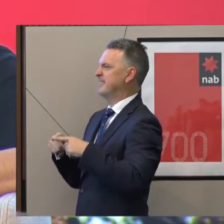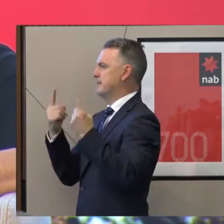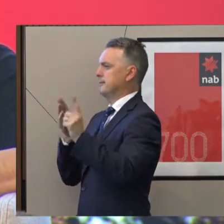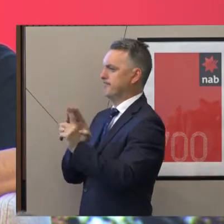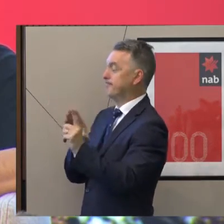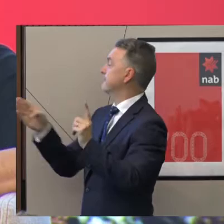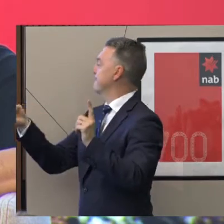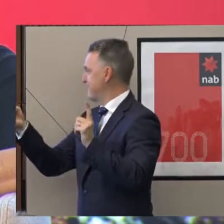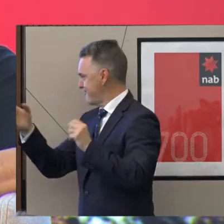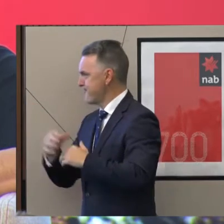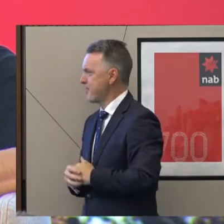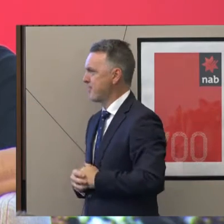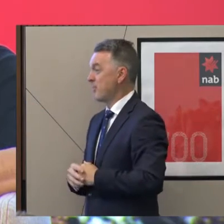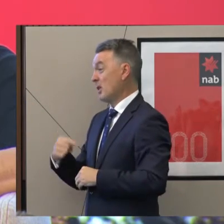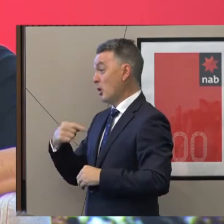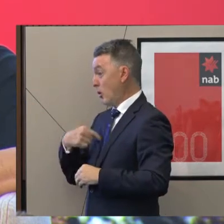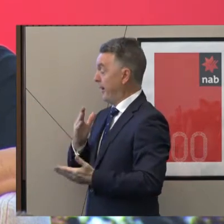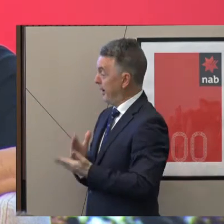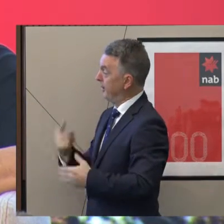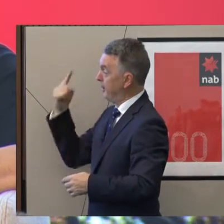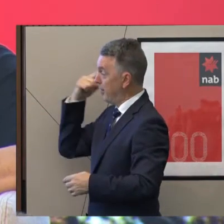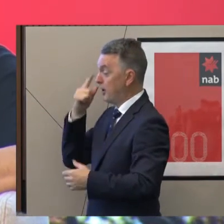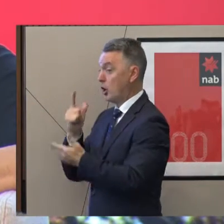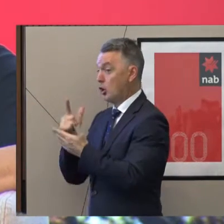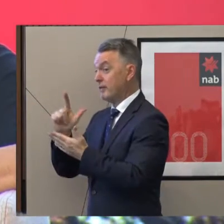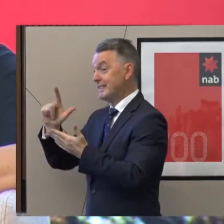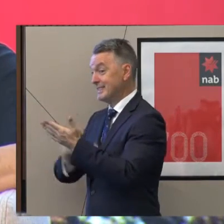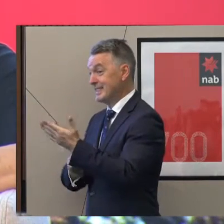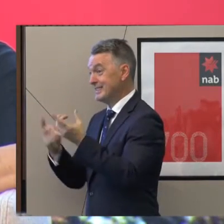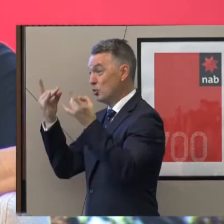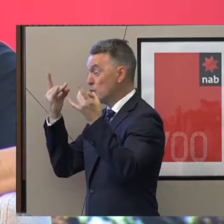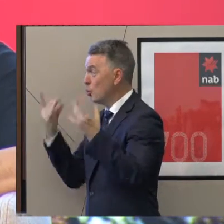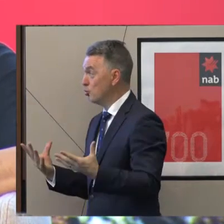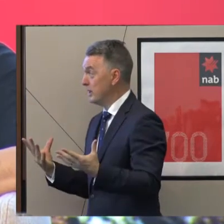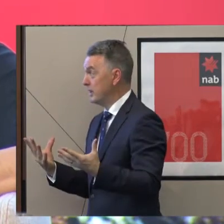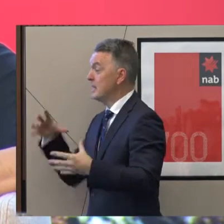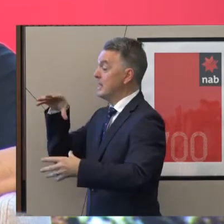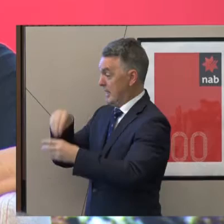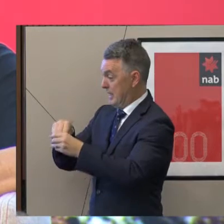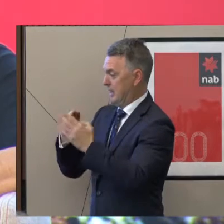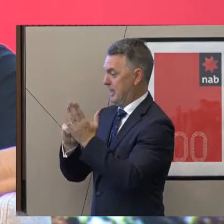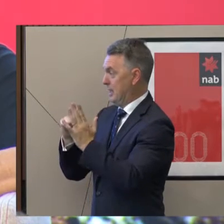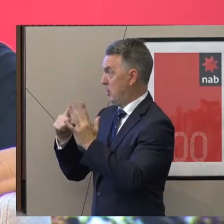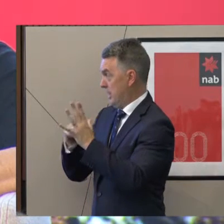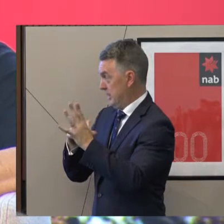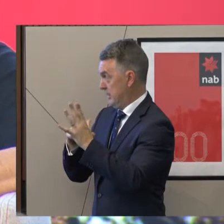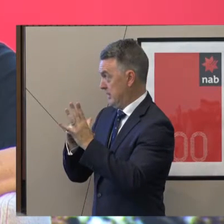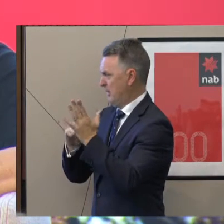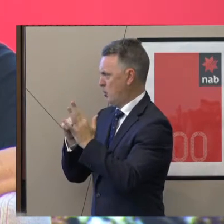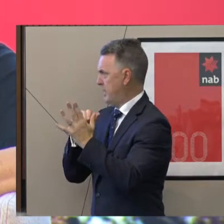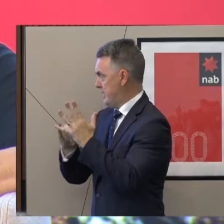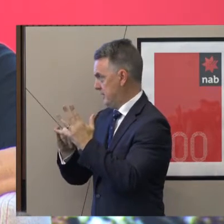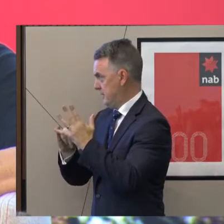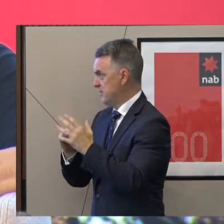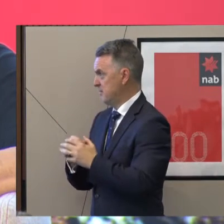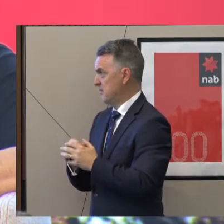focus a bit on a different slant. I actually think there's a lot of legislation already in the NDIS and NDIA, and there really